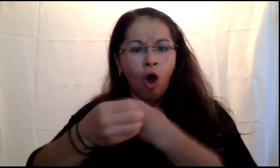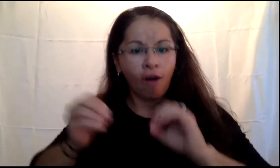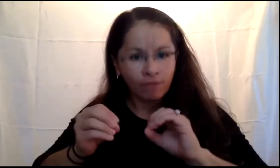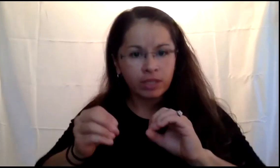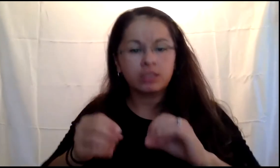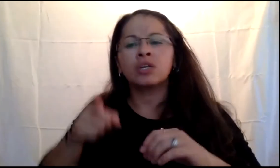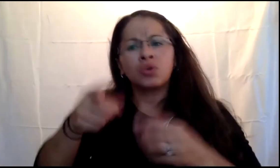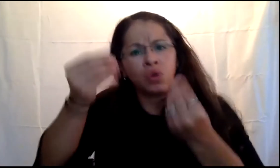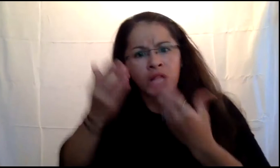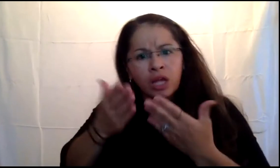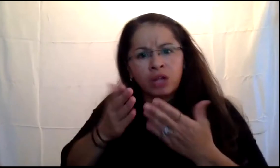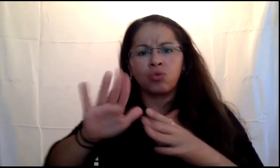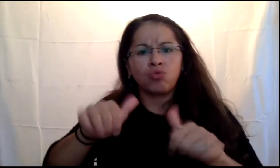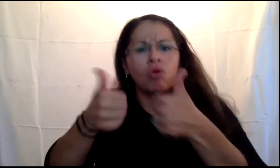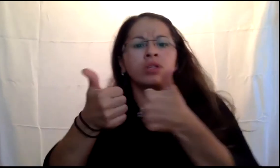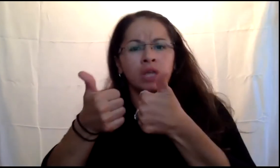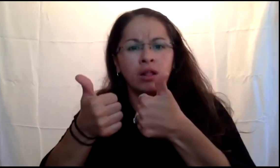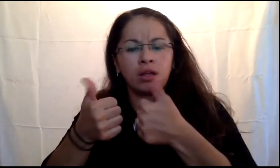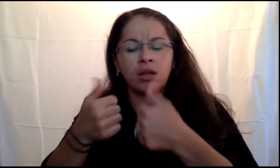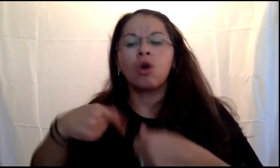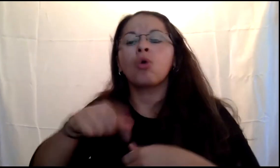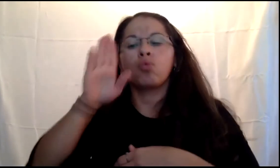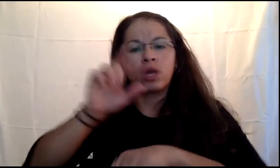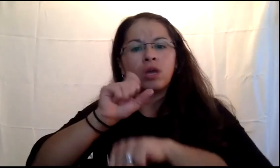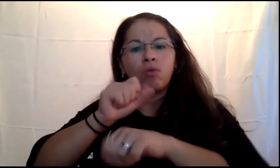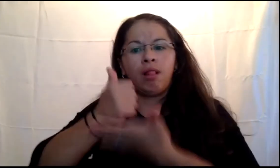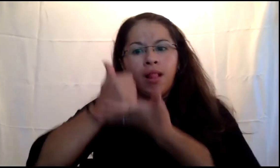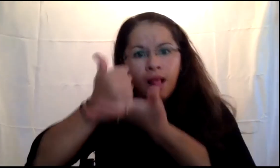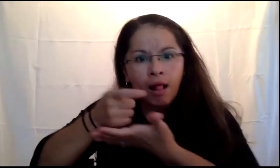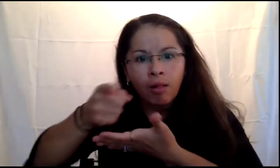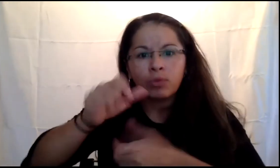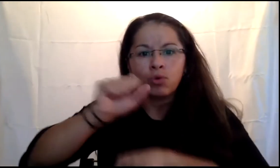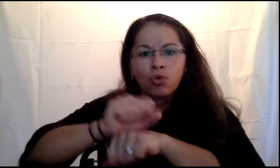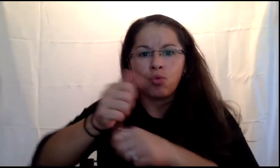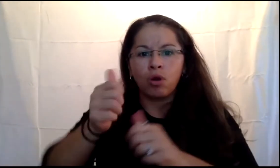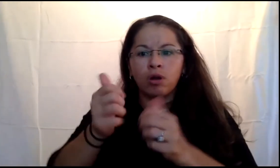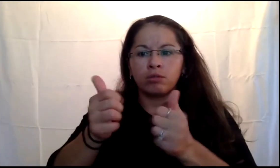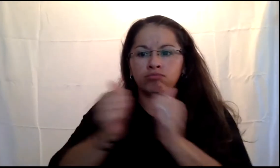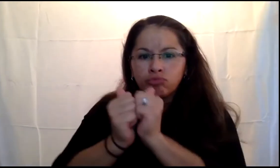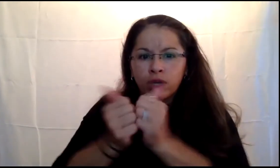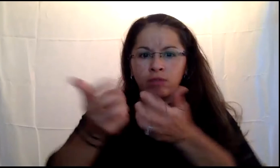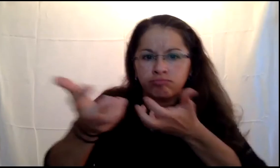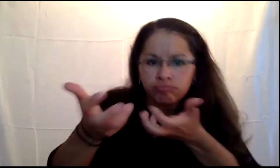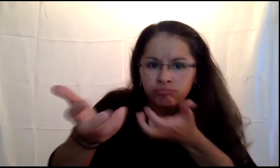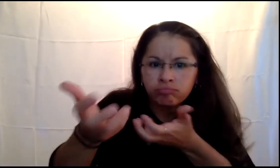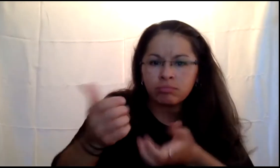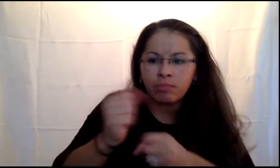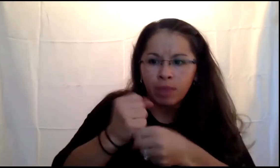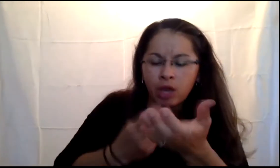so that we can work together to ensure that we're being your partner on this